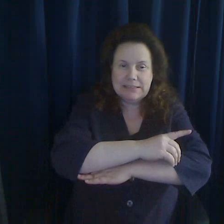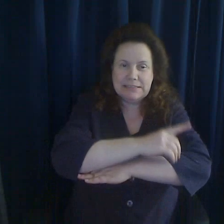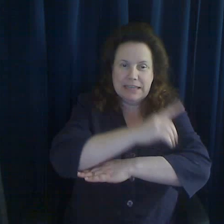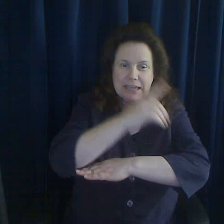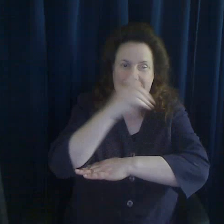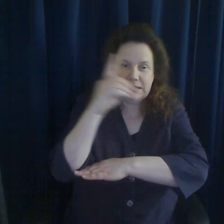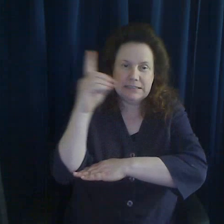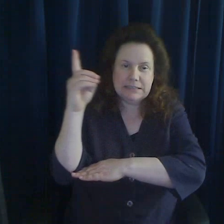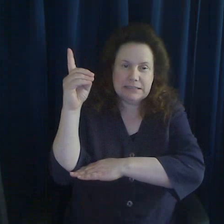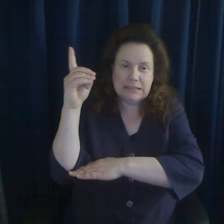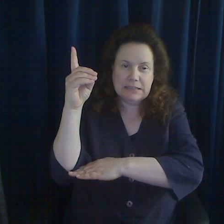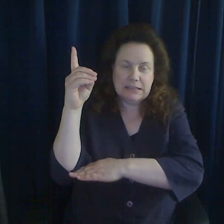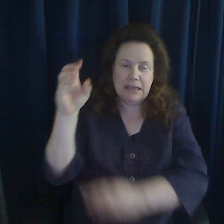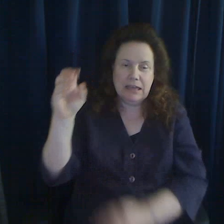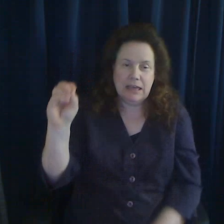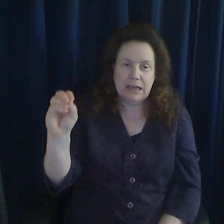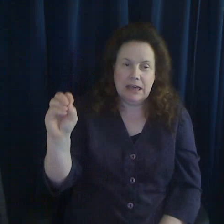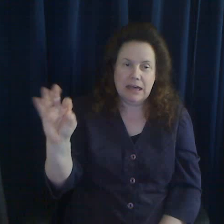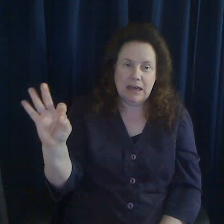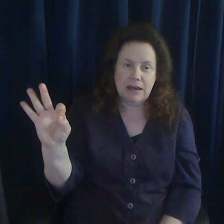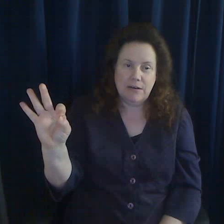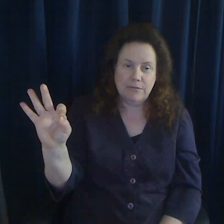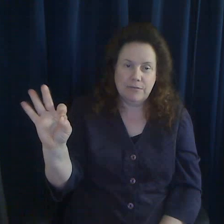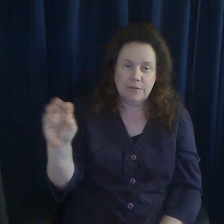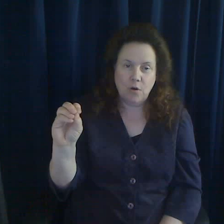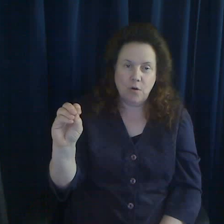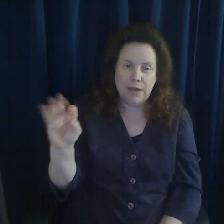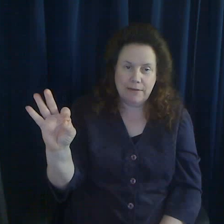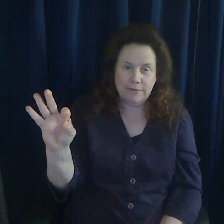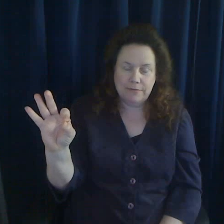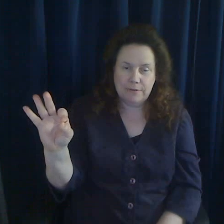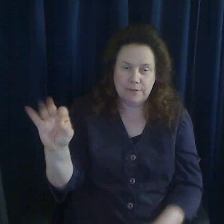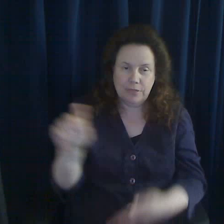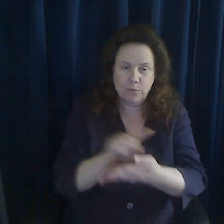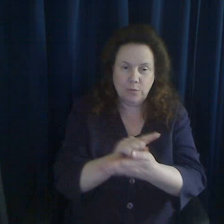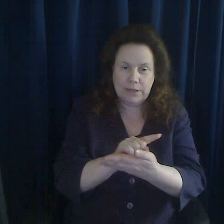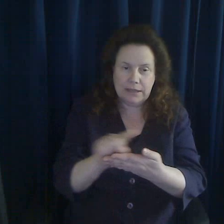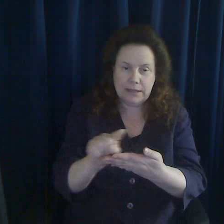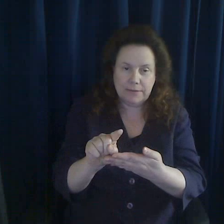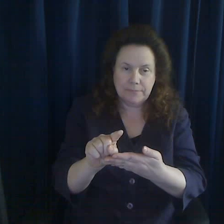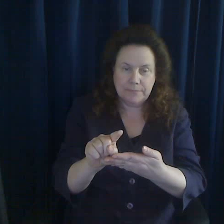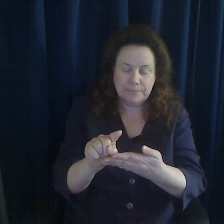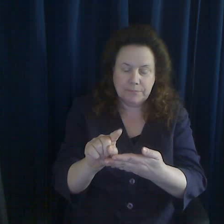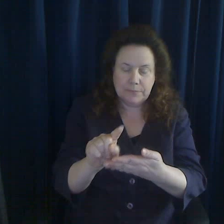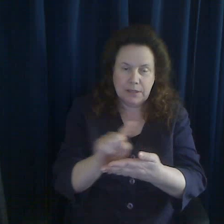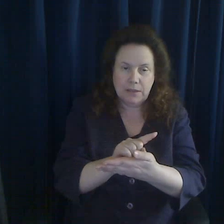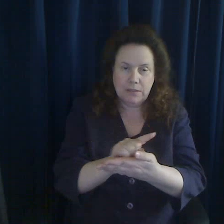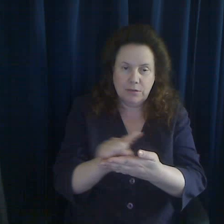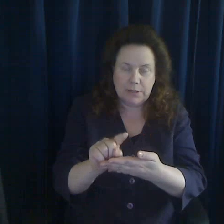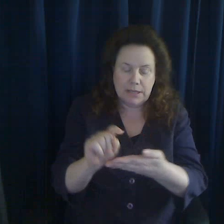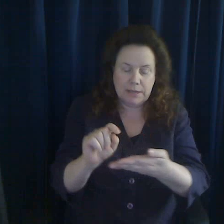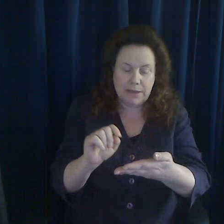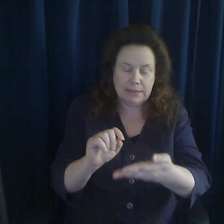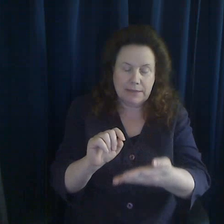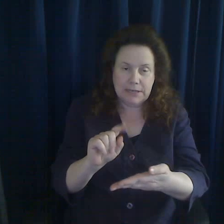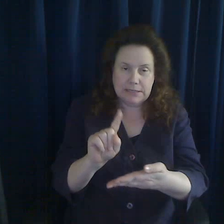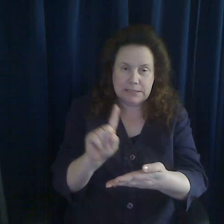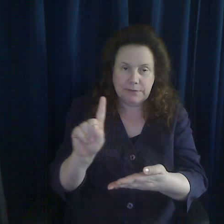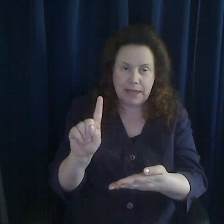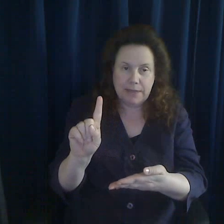that? Days of OF, the week. The week. And my left hand is flat,